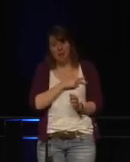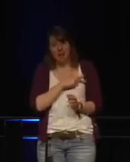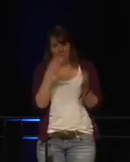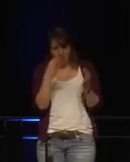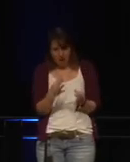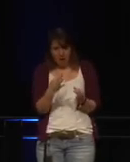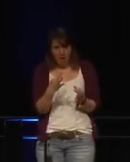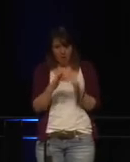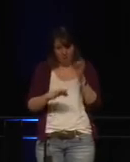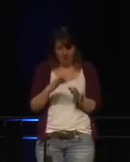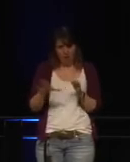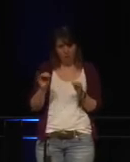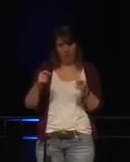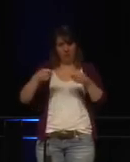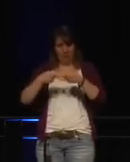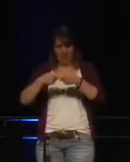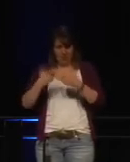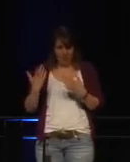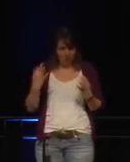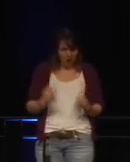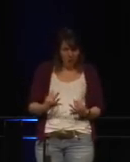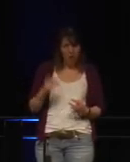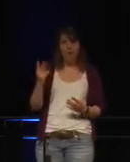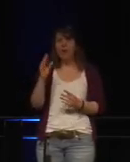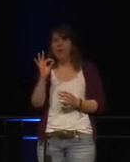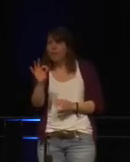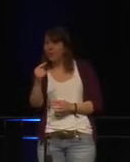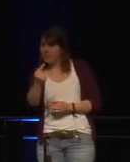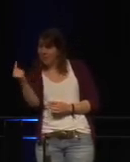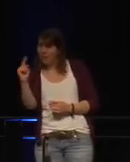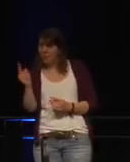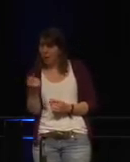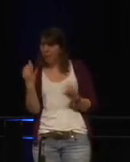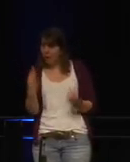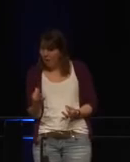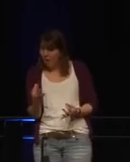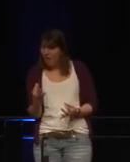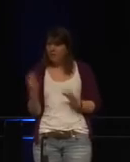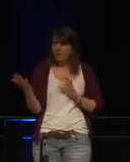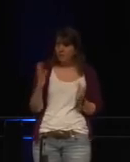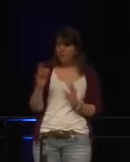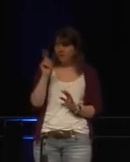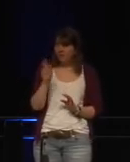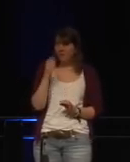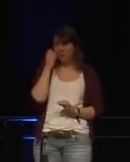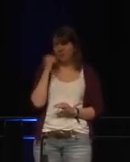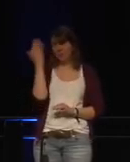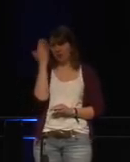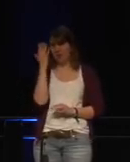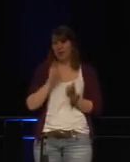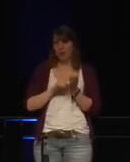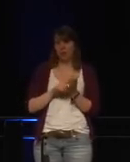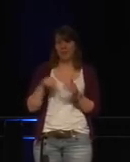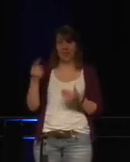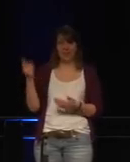Consumer Council, and the FBI. The list is to be continued. So,